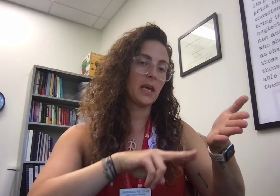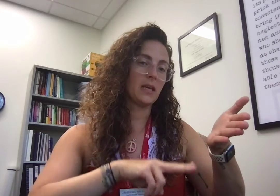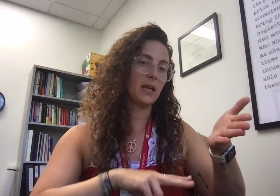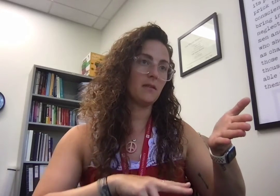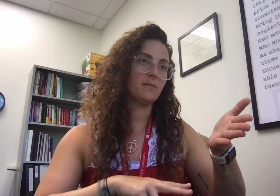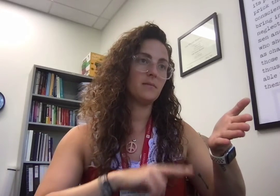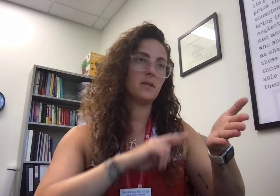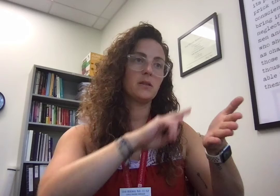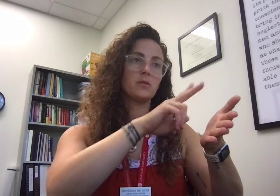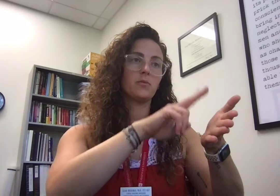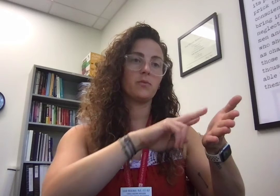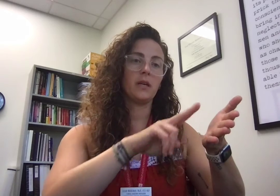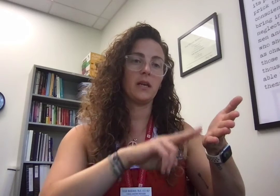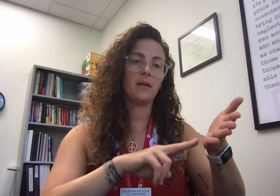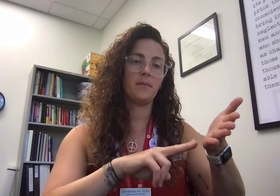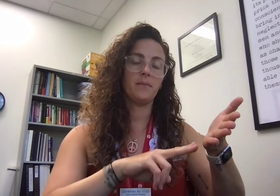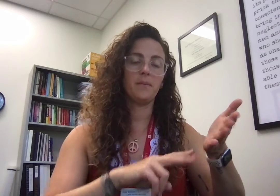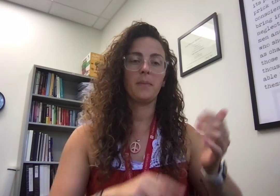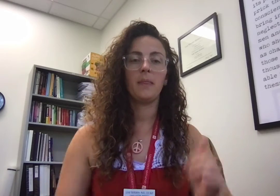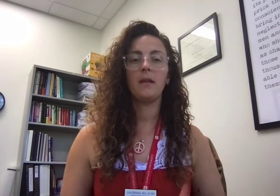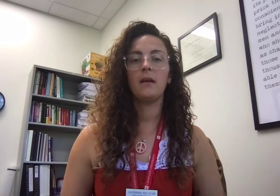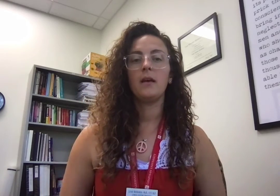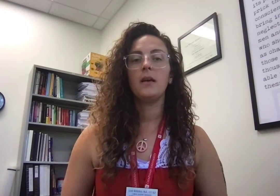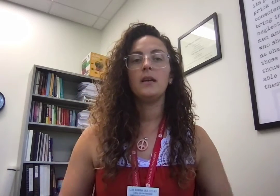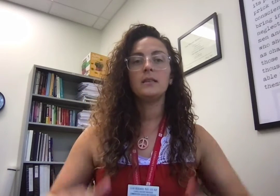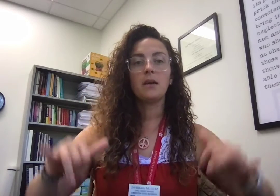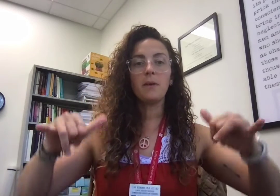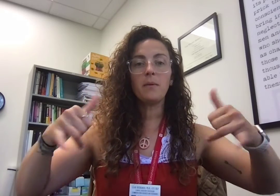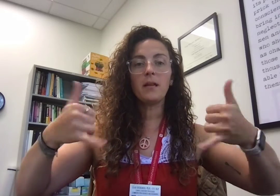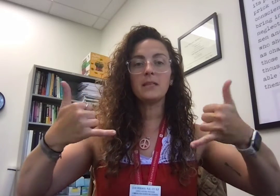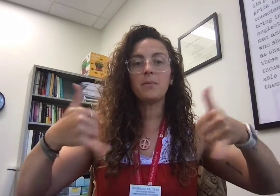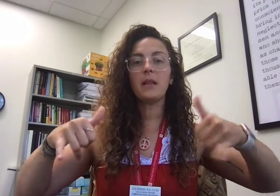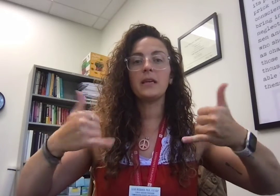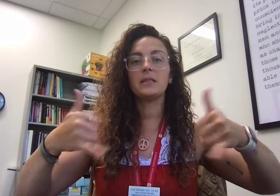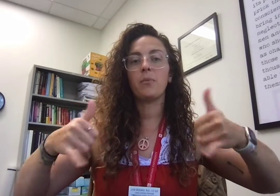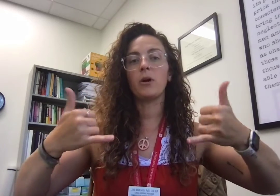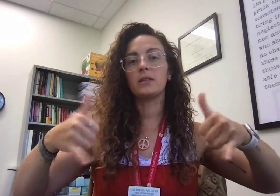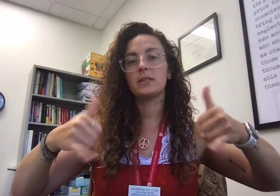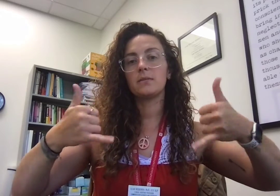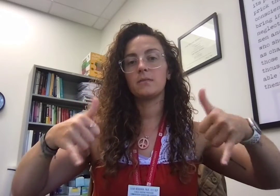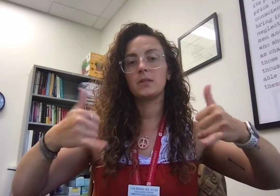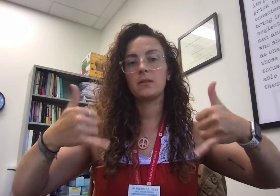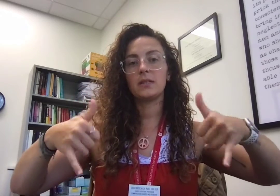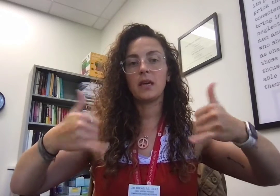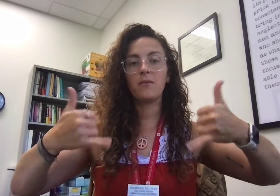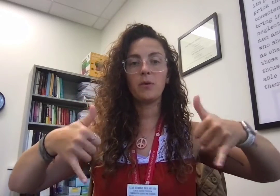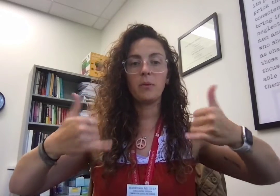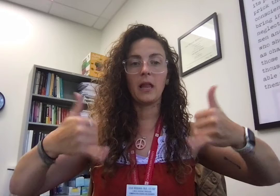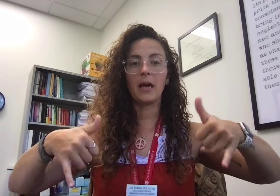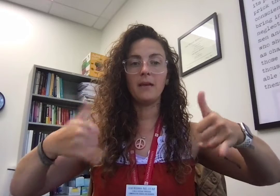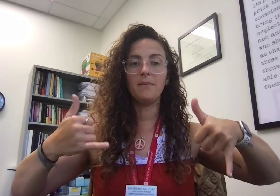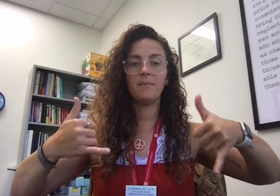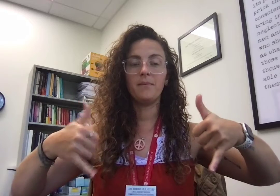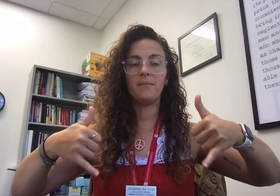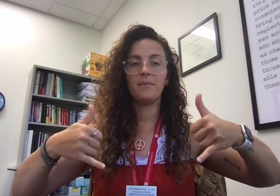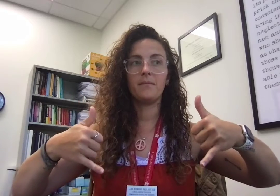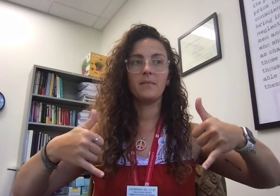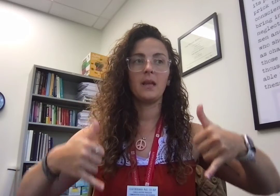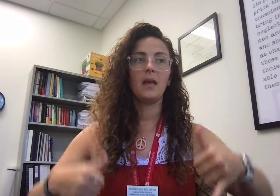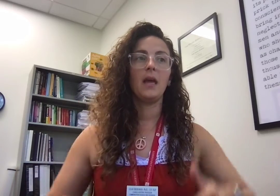scanning, reading. Some people like to play sports. So the sign for play,